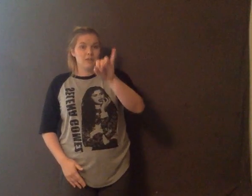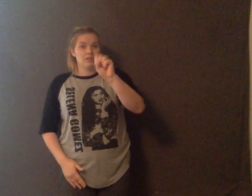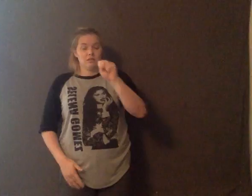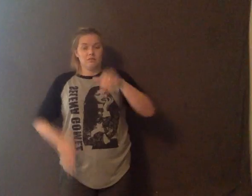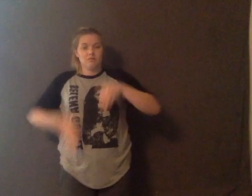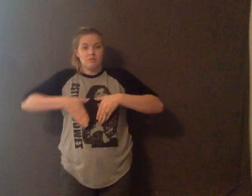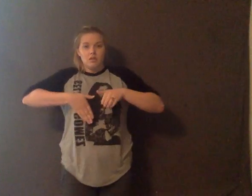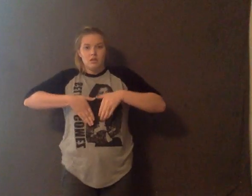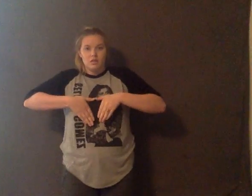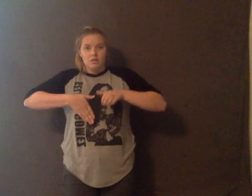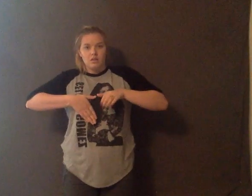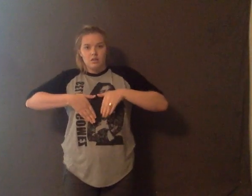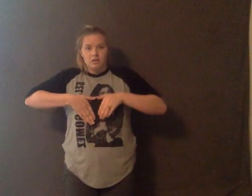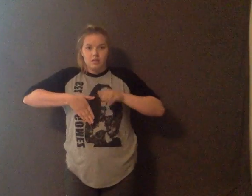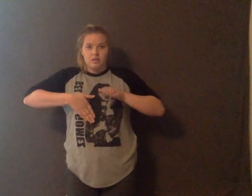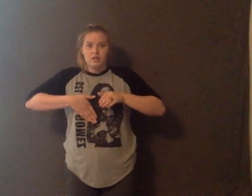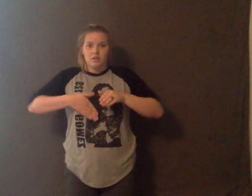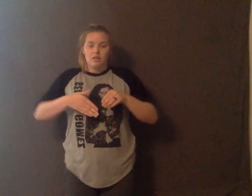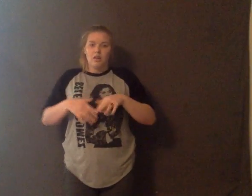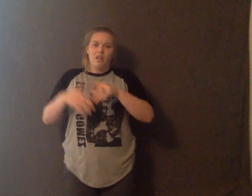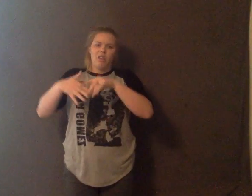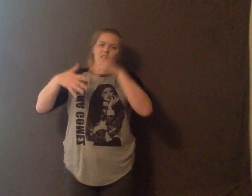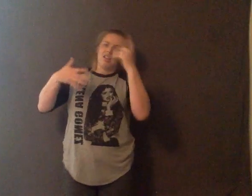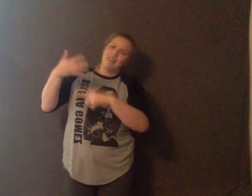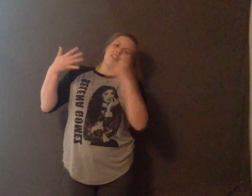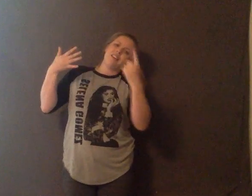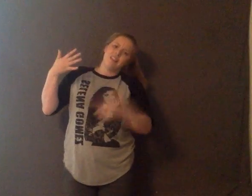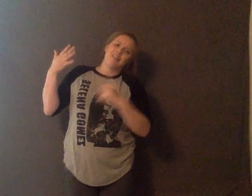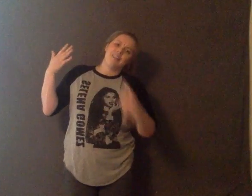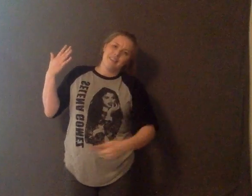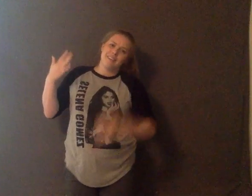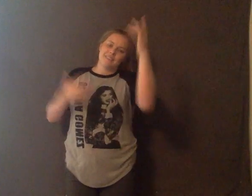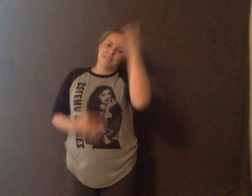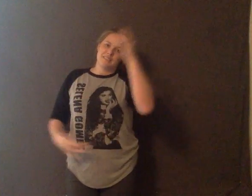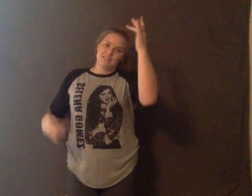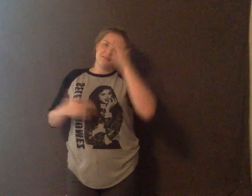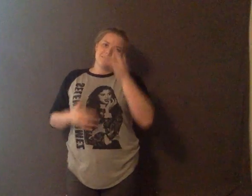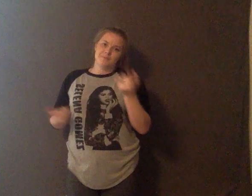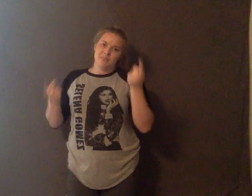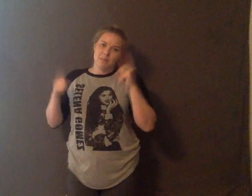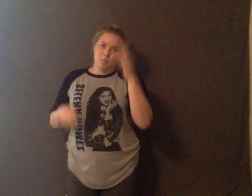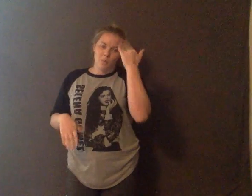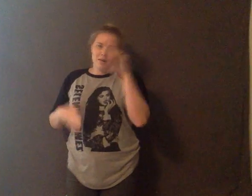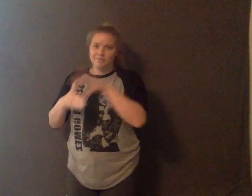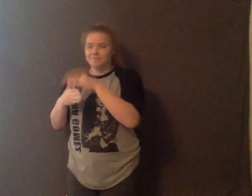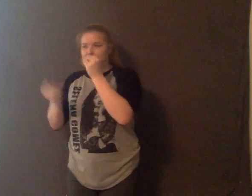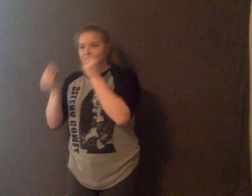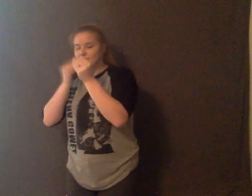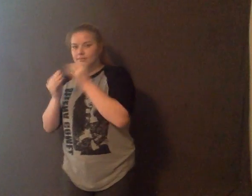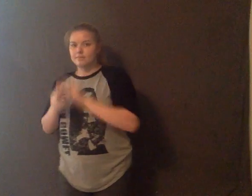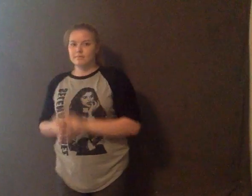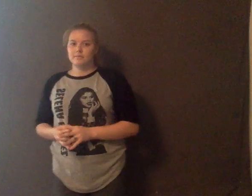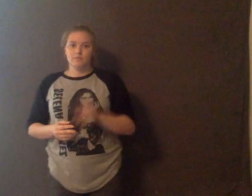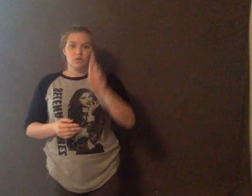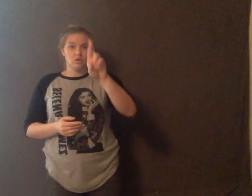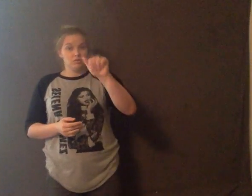GERD, osteoporosis. I mean, there's a multitude of diseases, even rheumatoid arthritis. It can be so dramatic. When you